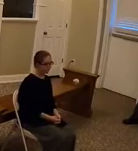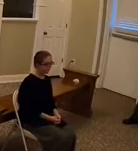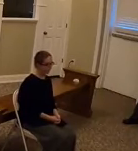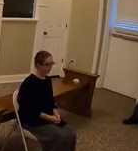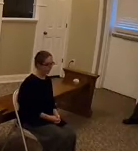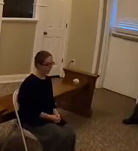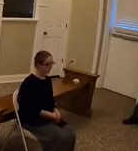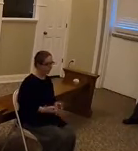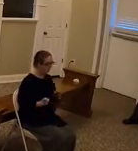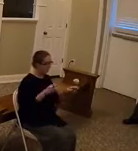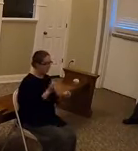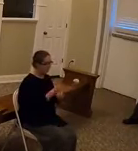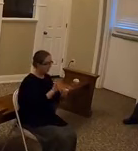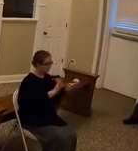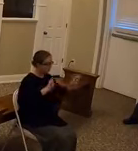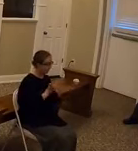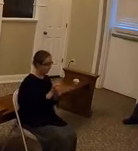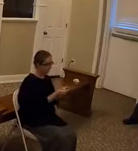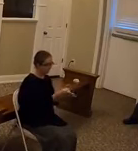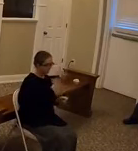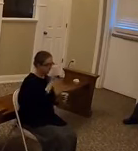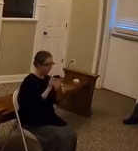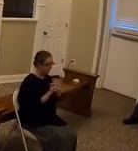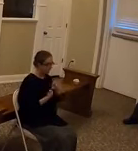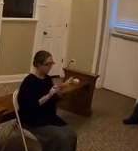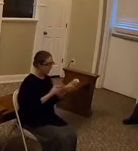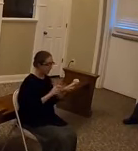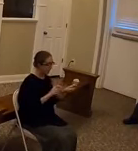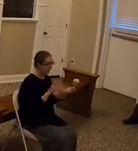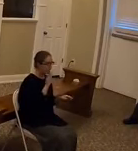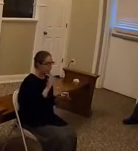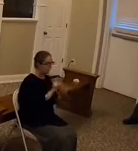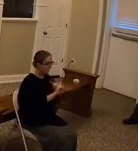Hallelujah. When you're ready to make the change, God's ready to be the difference.